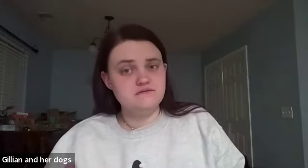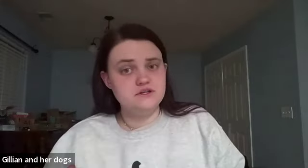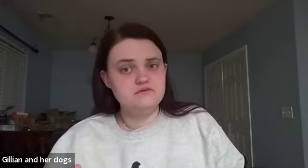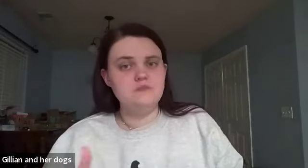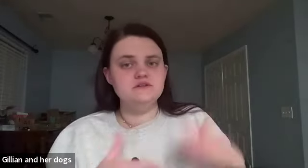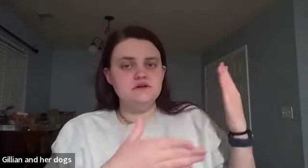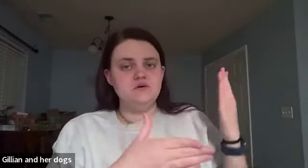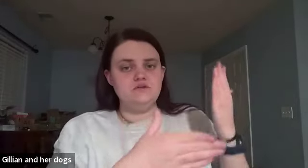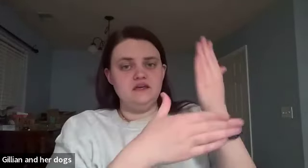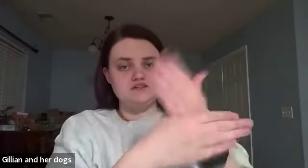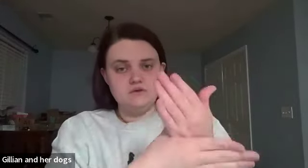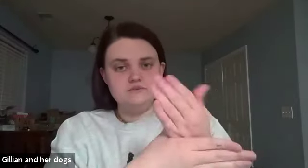sign for interrupt with the interrupt.